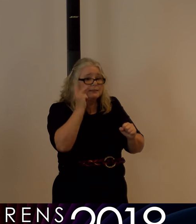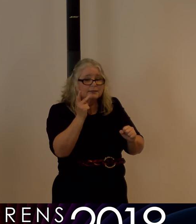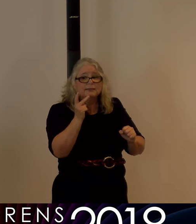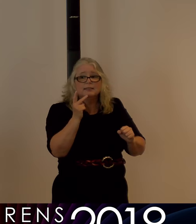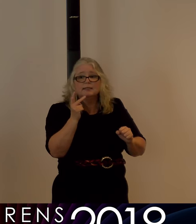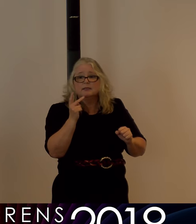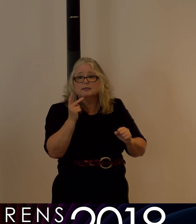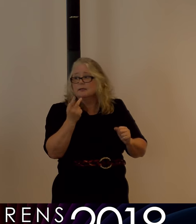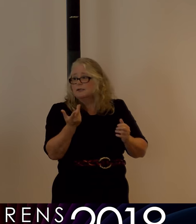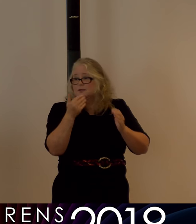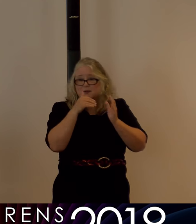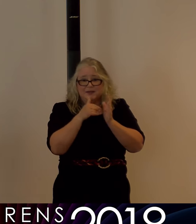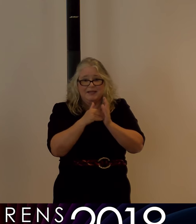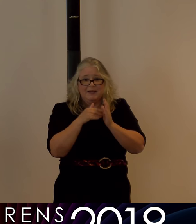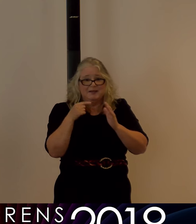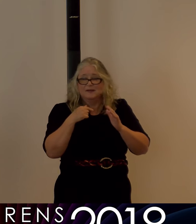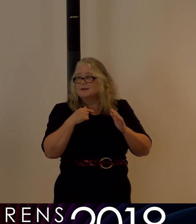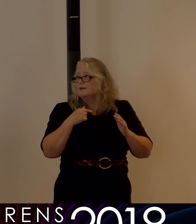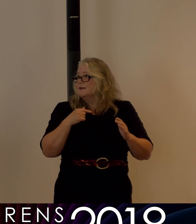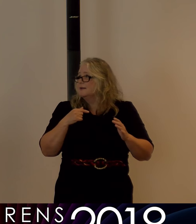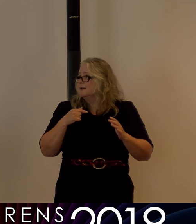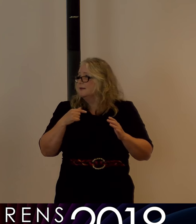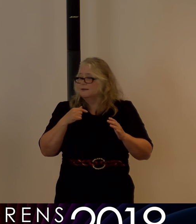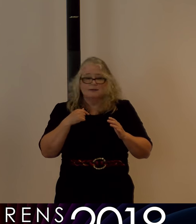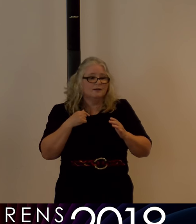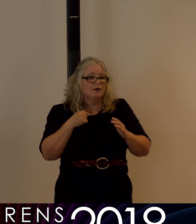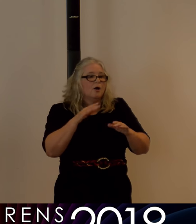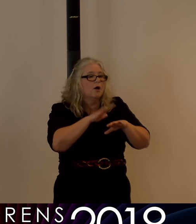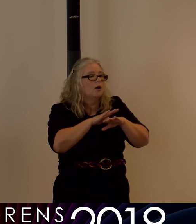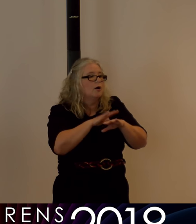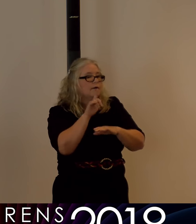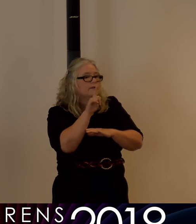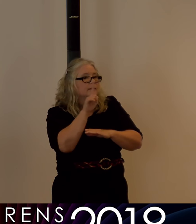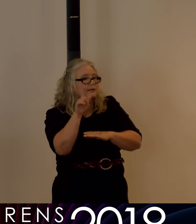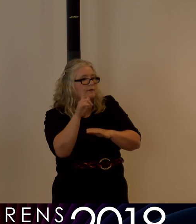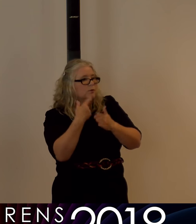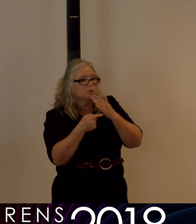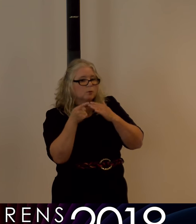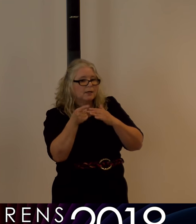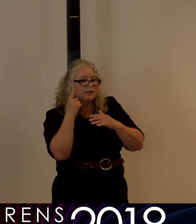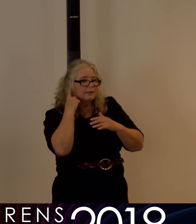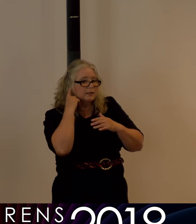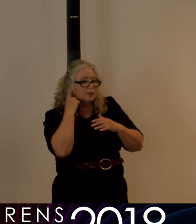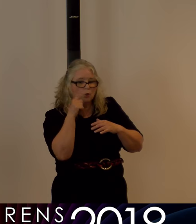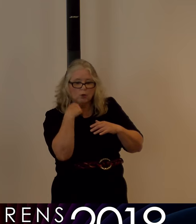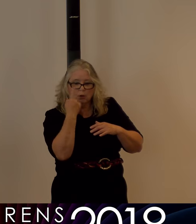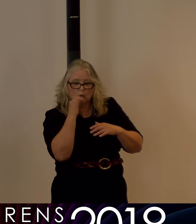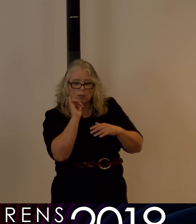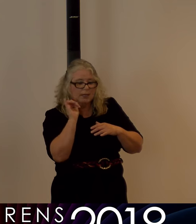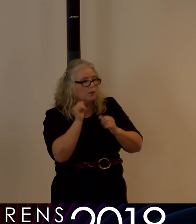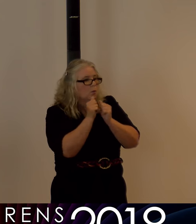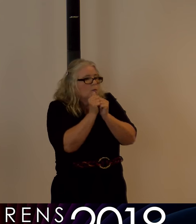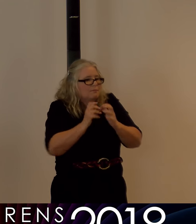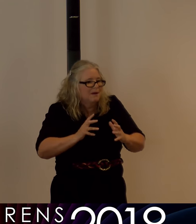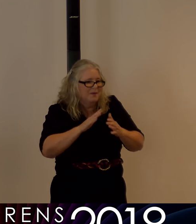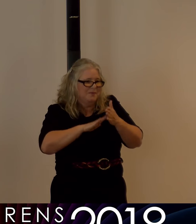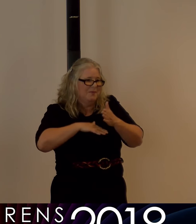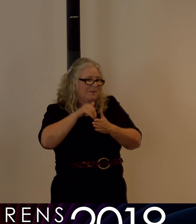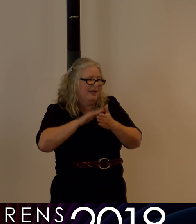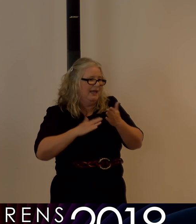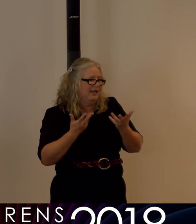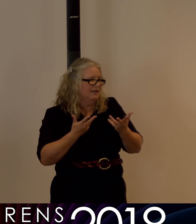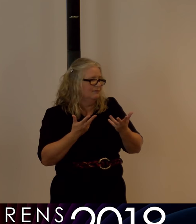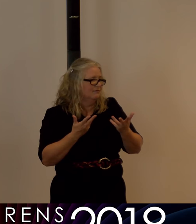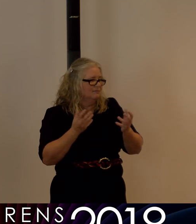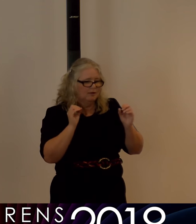so again, on the left is what the ear would look like without the paint. You can't really tell what's there. It's fleshy,